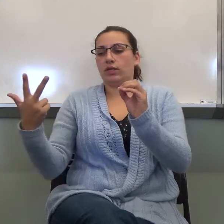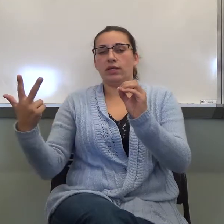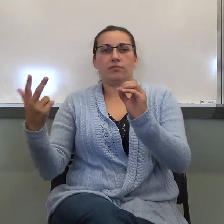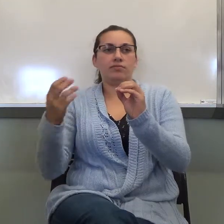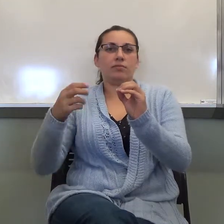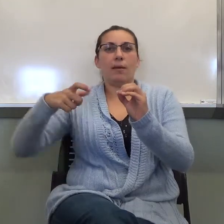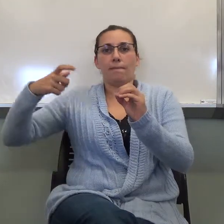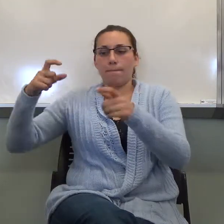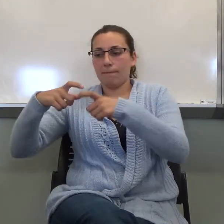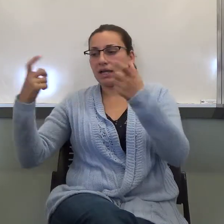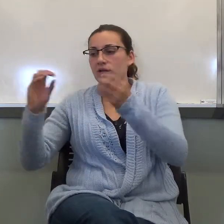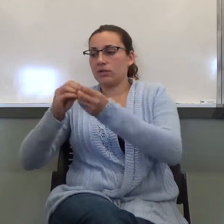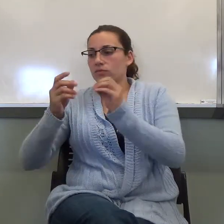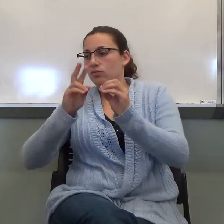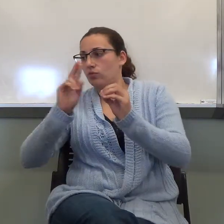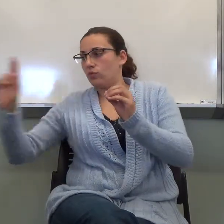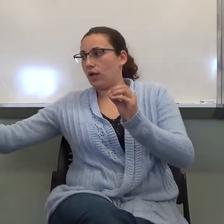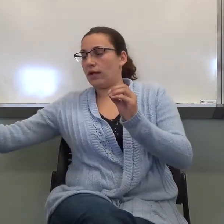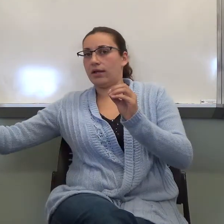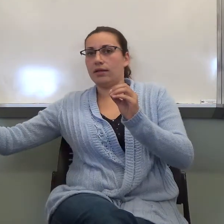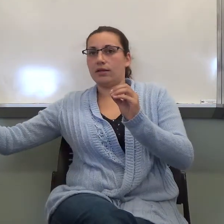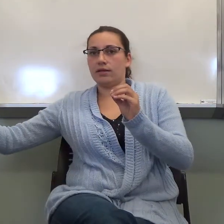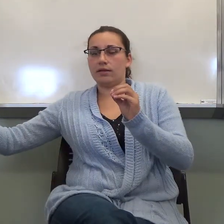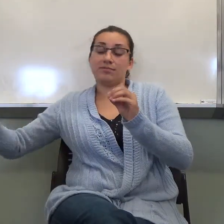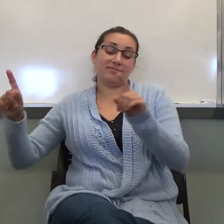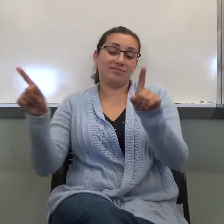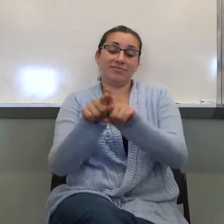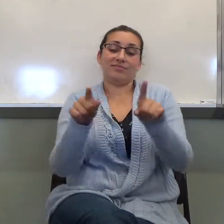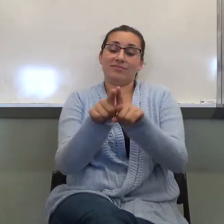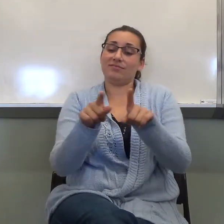Same thing actually happens over here. Negatives get bigger to the right also.